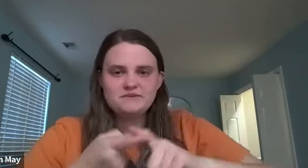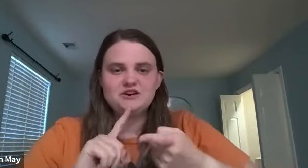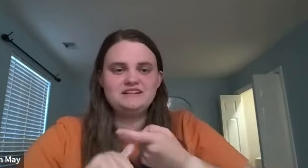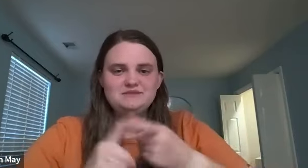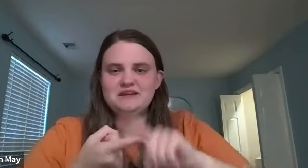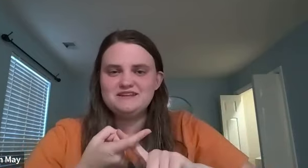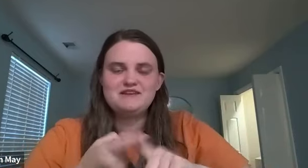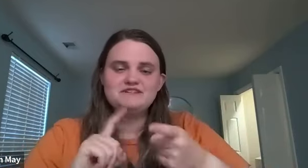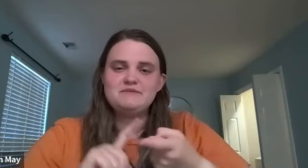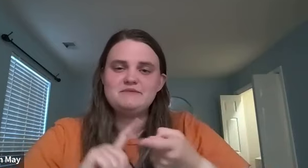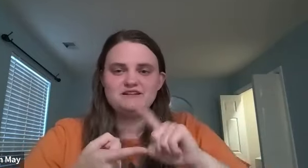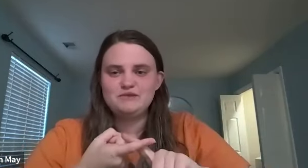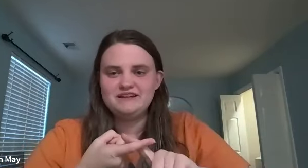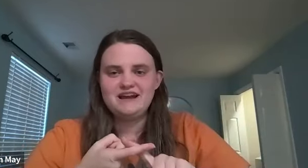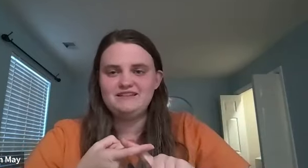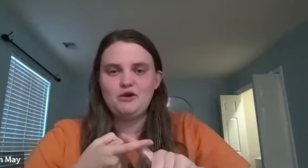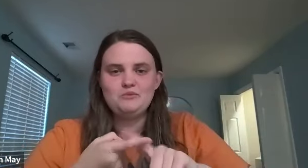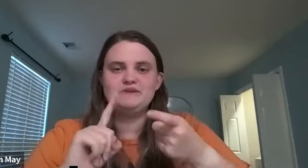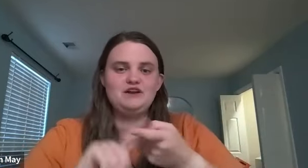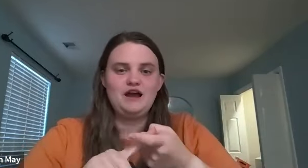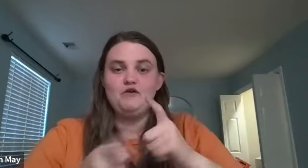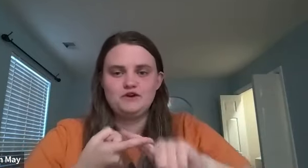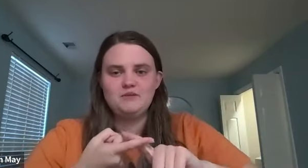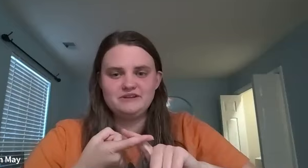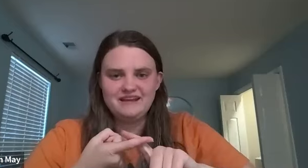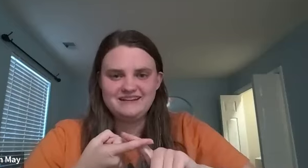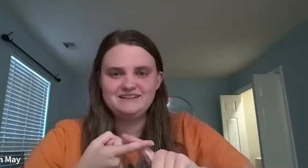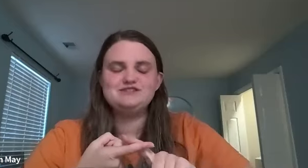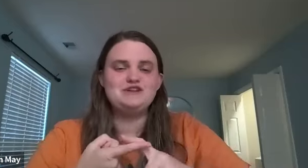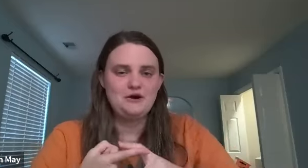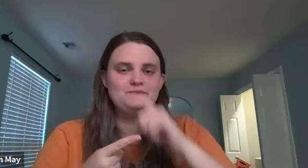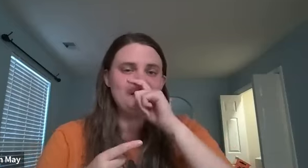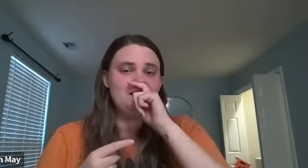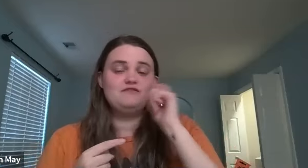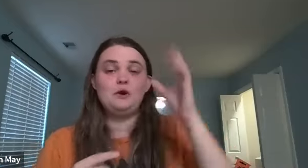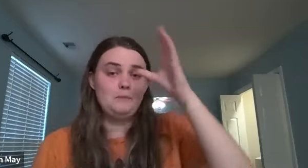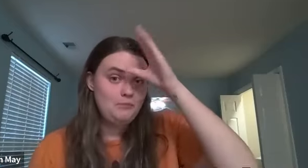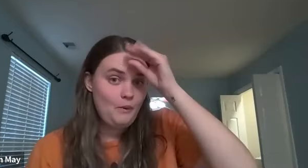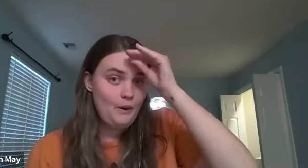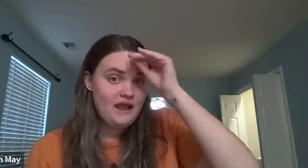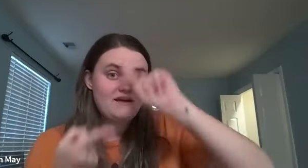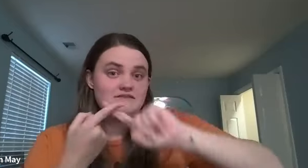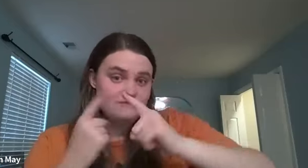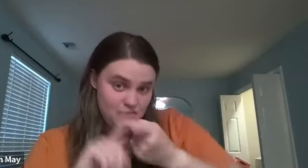trying to explain this. Every time I try to explain it, I like almost make it, I overcomplicate it. So for boy,